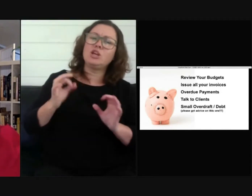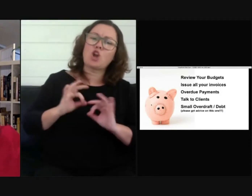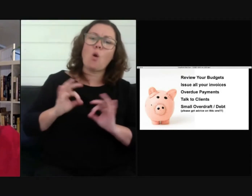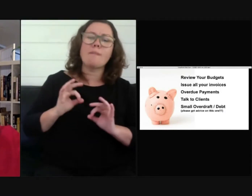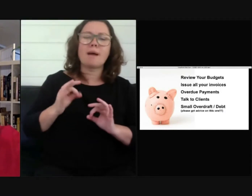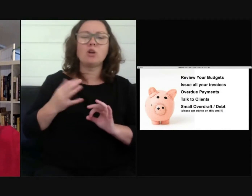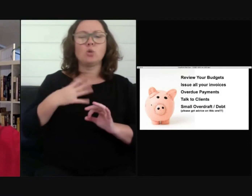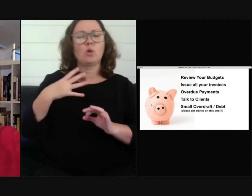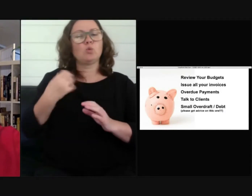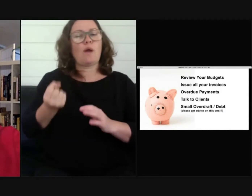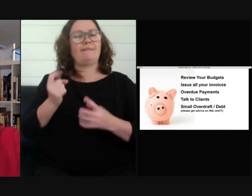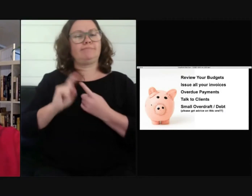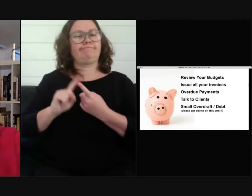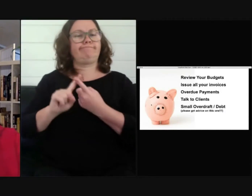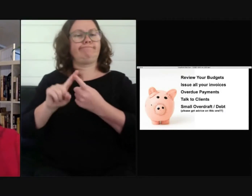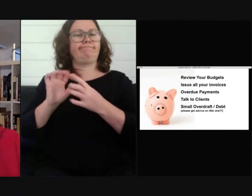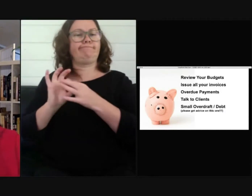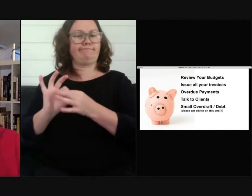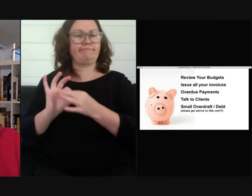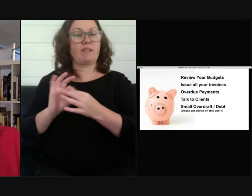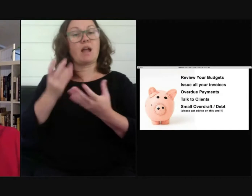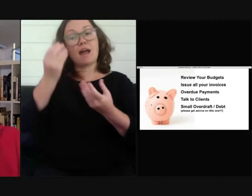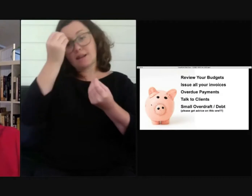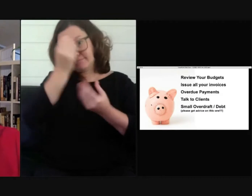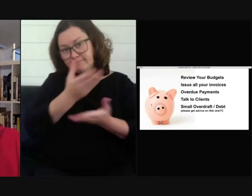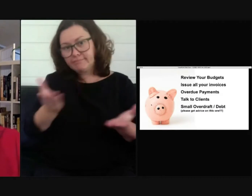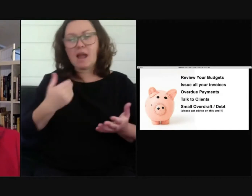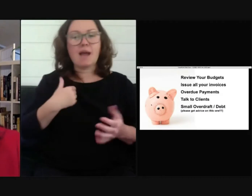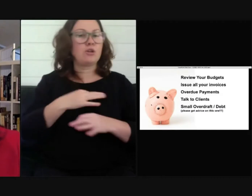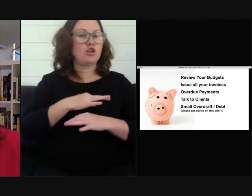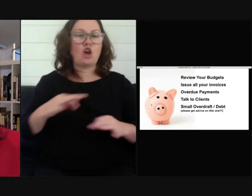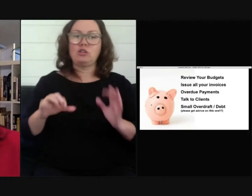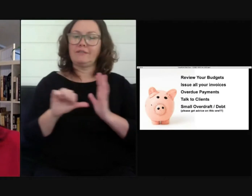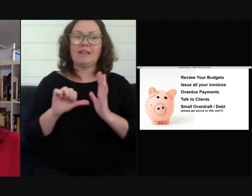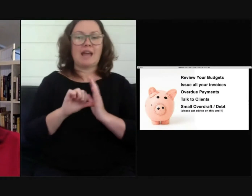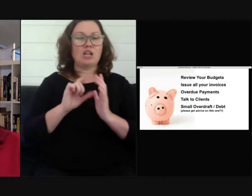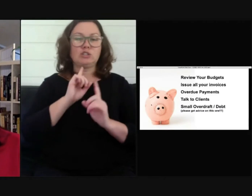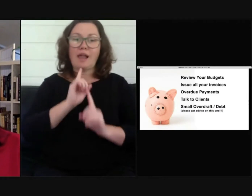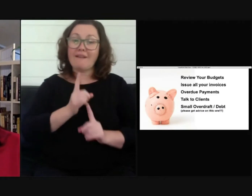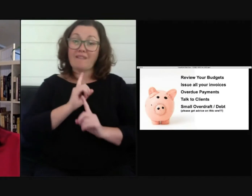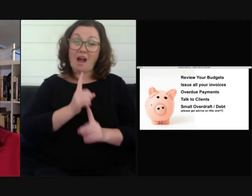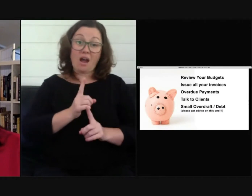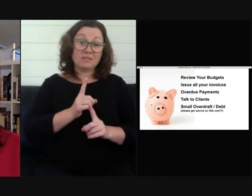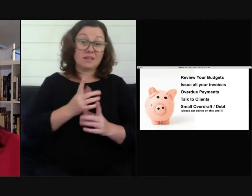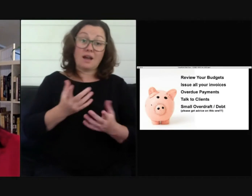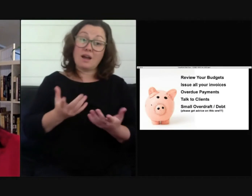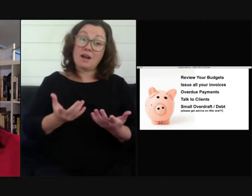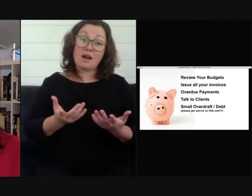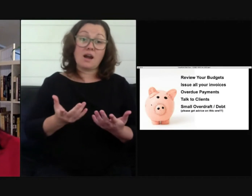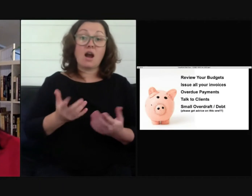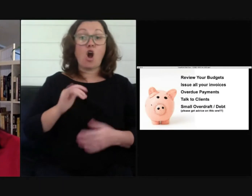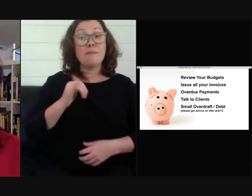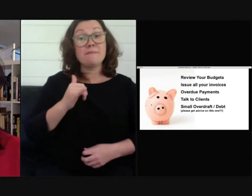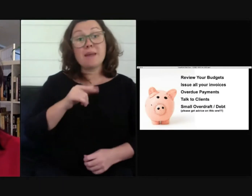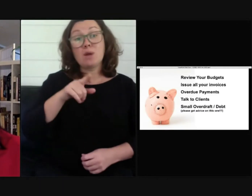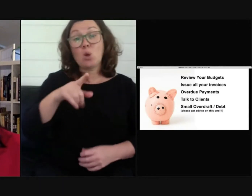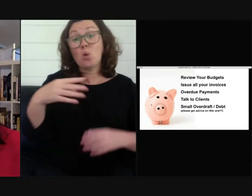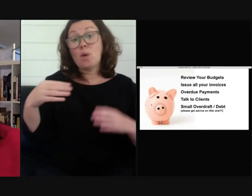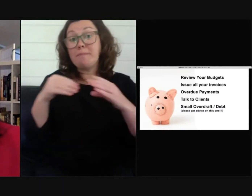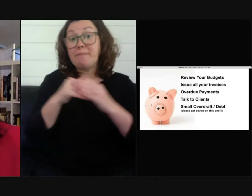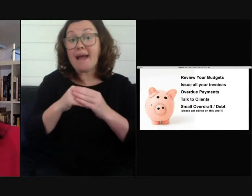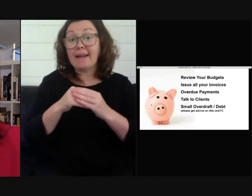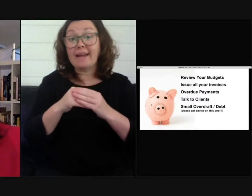a financial advisor, but it might be necessary for you to get a small overdraft on a business account